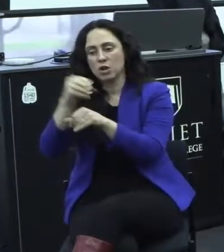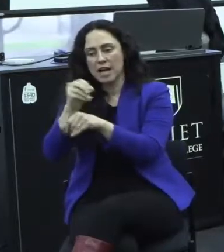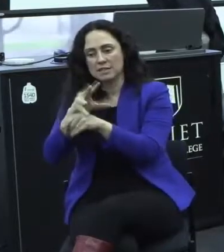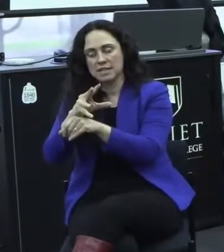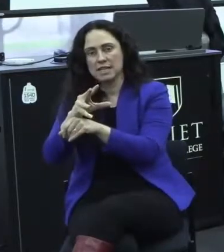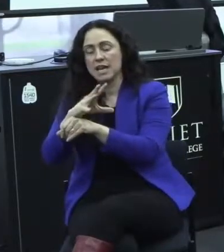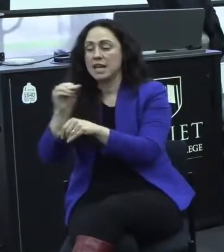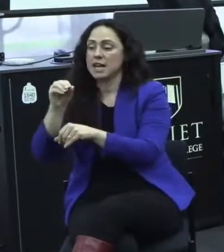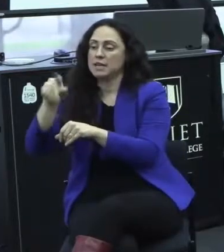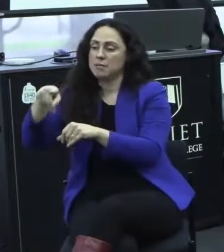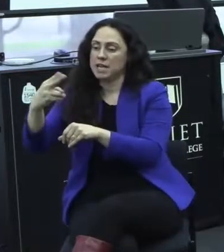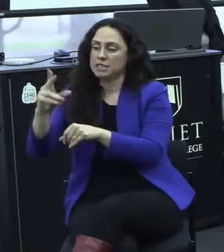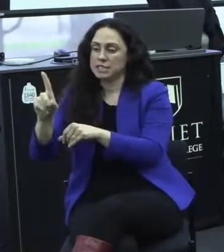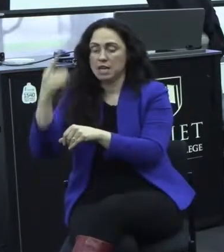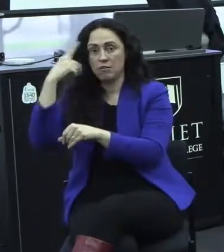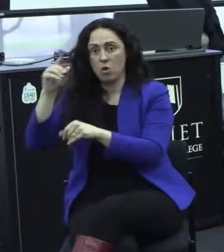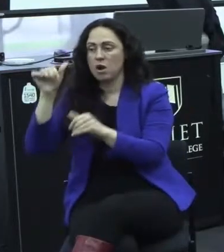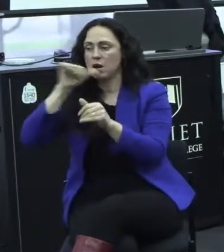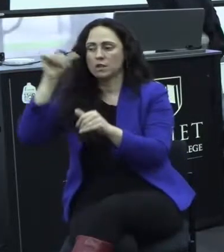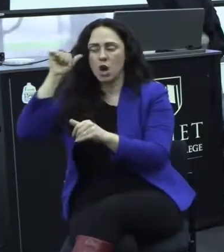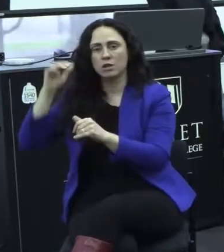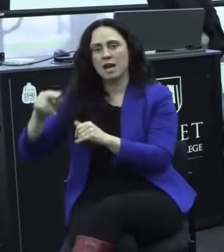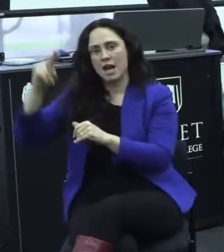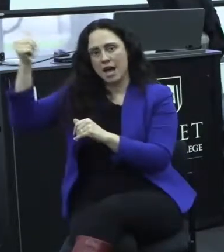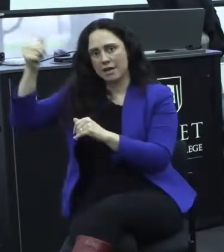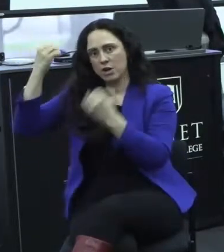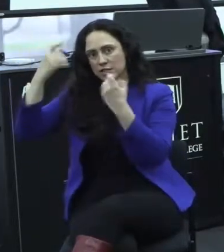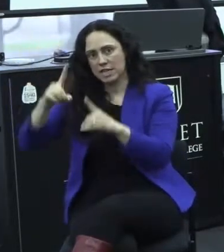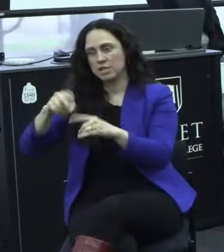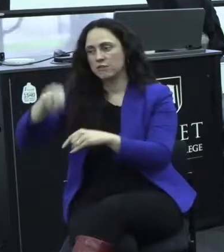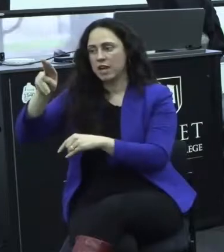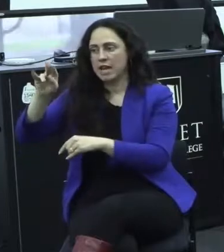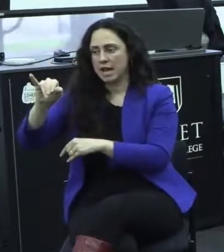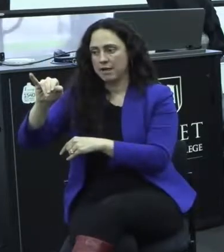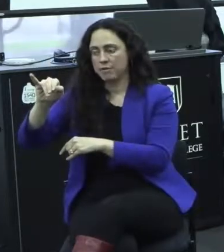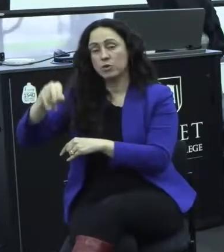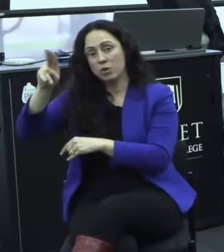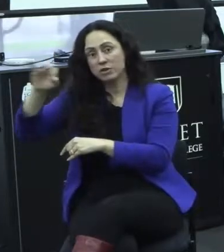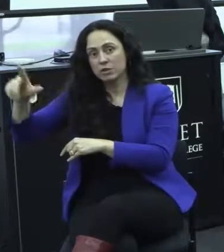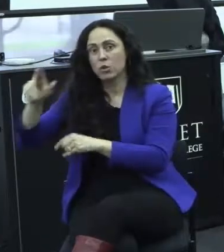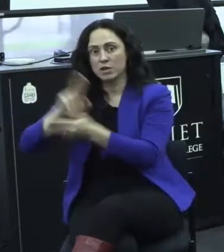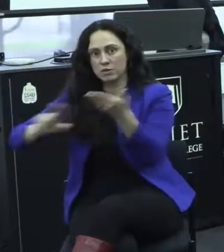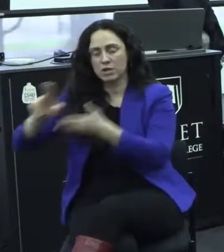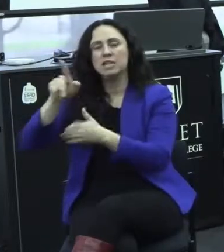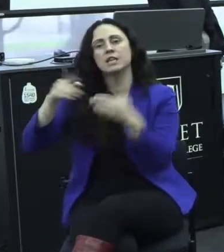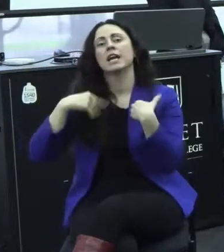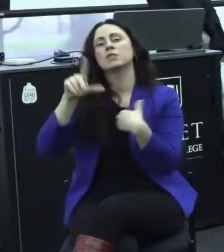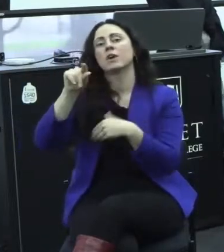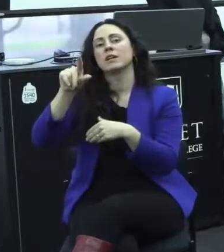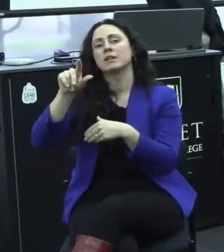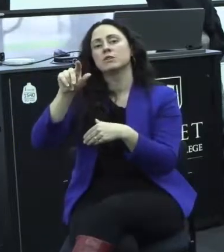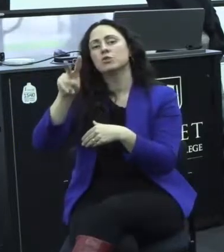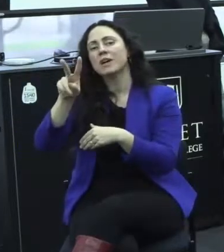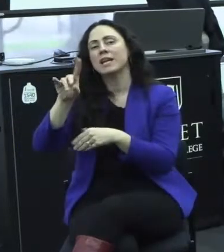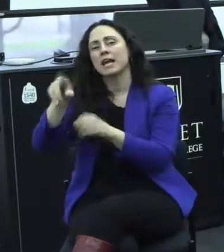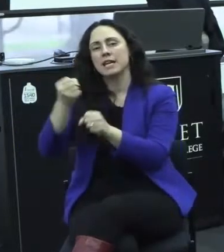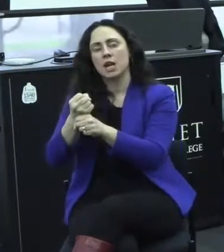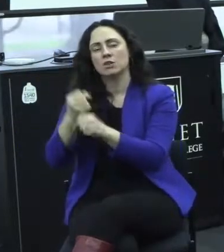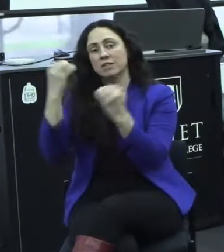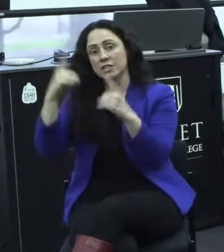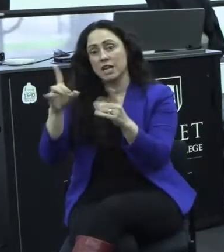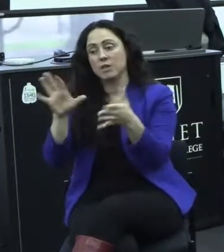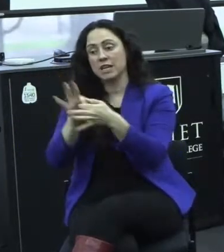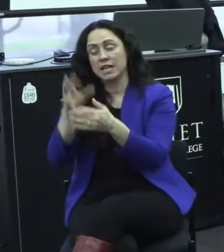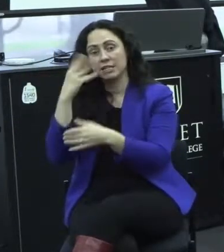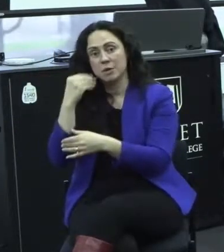adult higher education from Northern Illinois University. She has nearly 28 years of educational related experience, and she